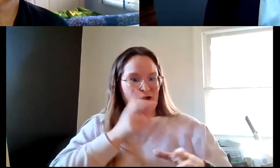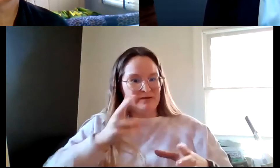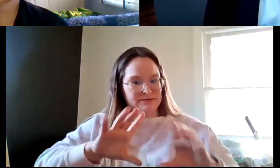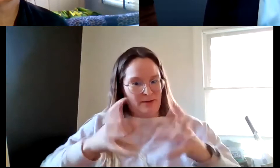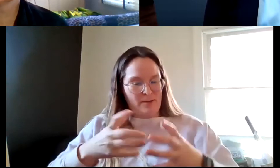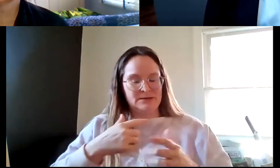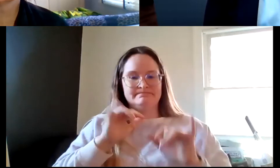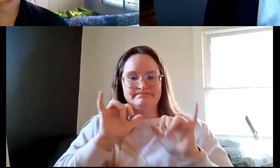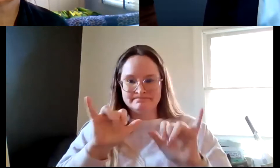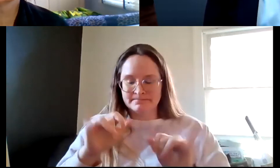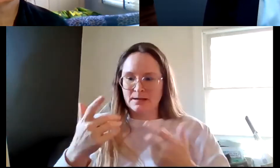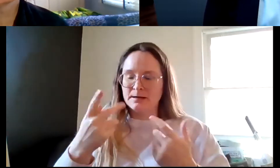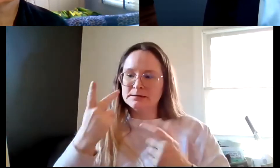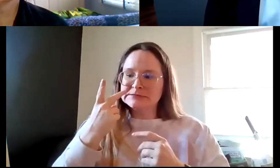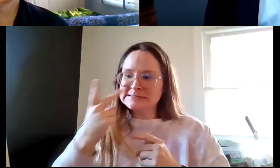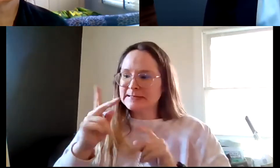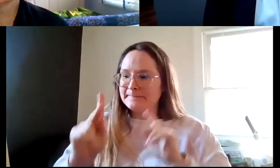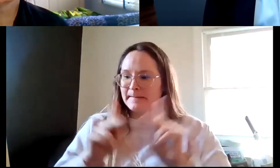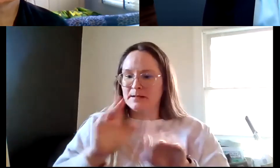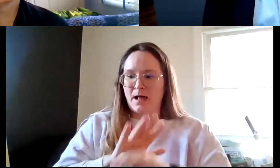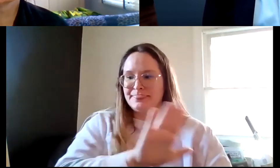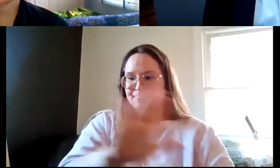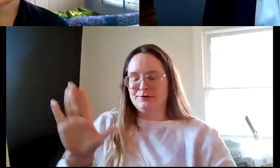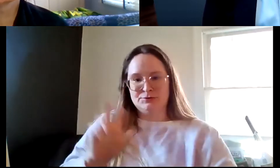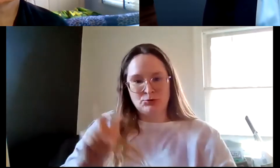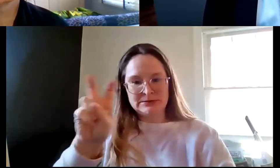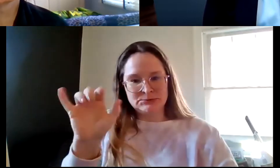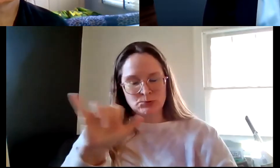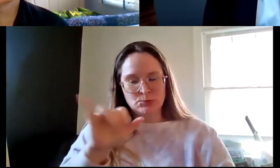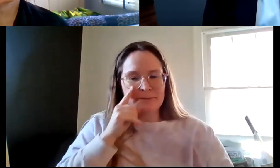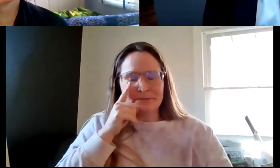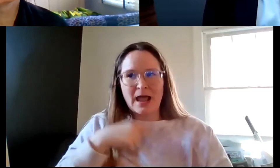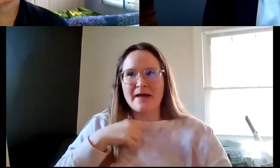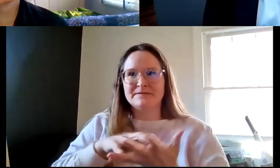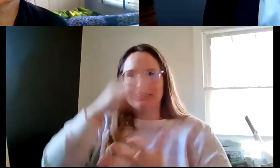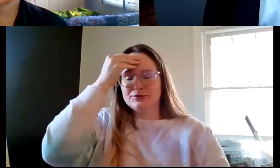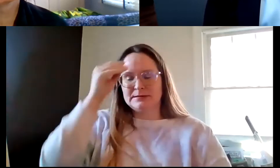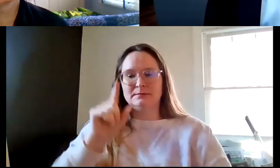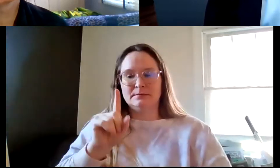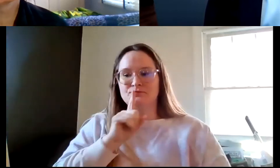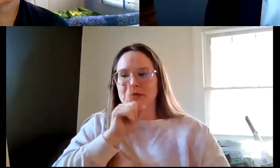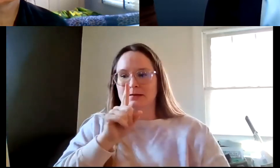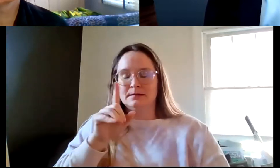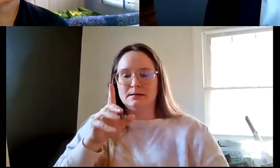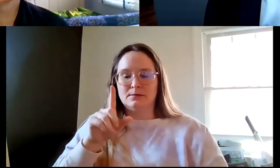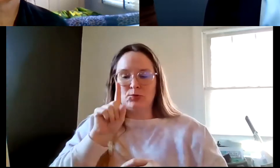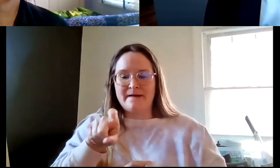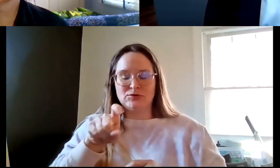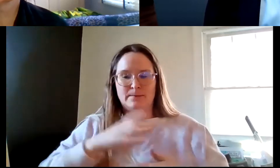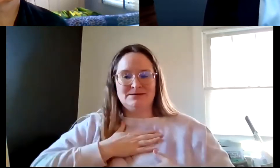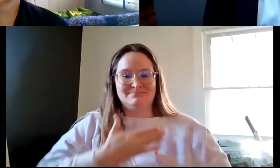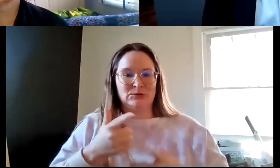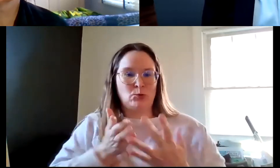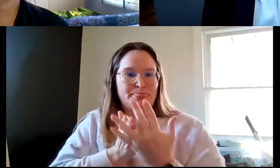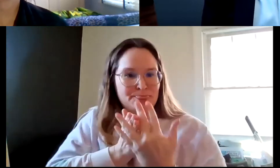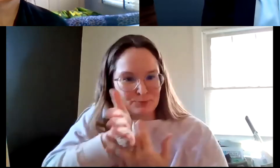all the learnings that I've, through perspective, I've worked in a lot of different departments. And as I went through the different departments, I, got to work with people who went through